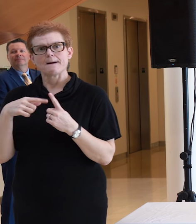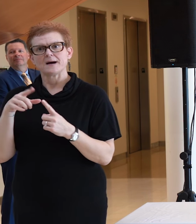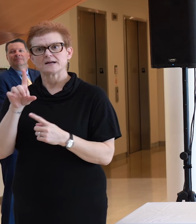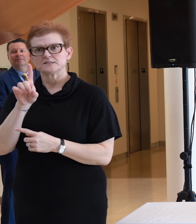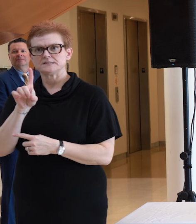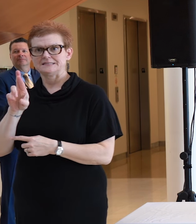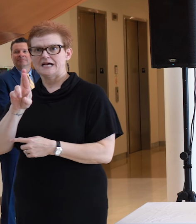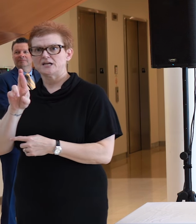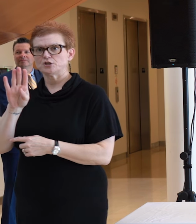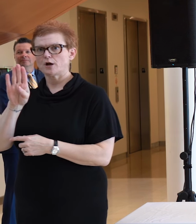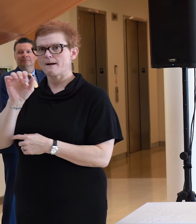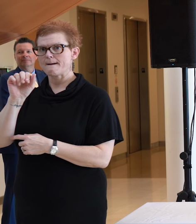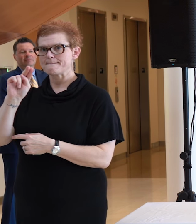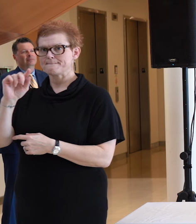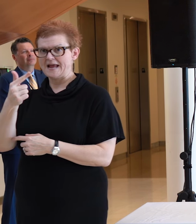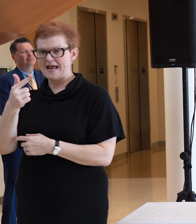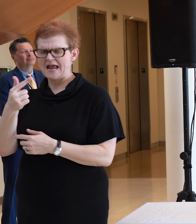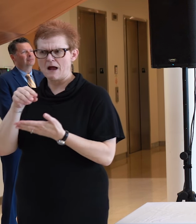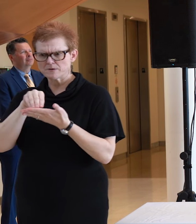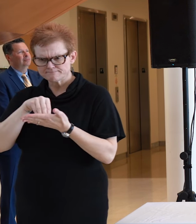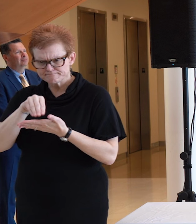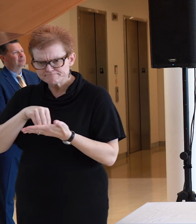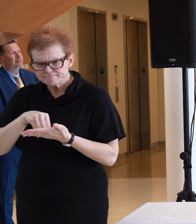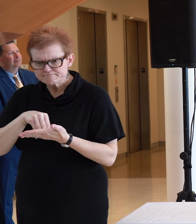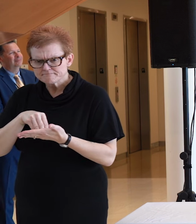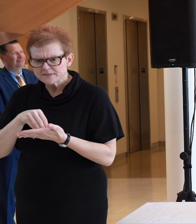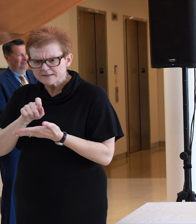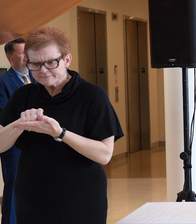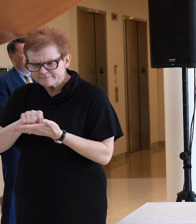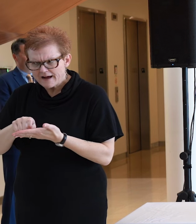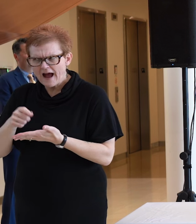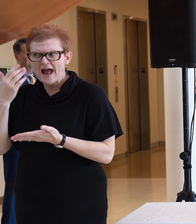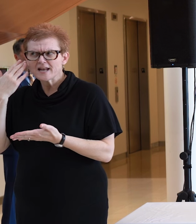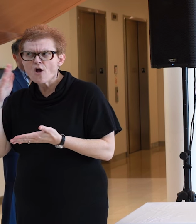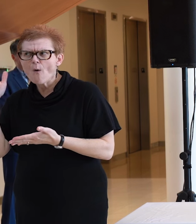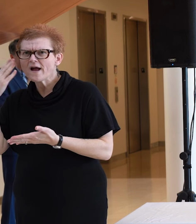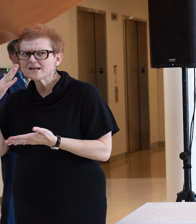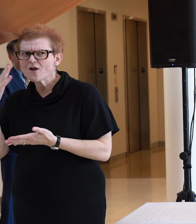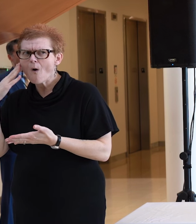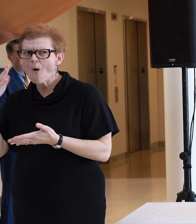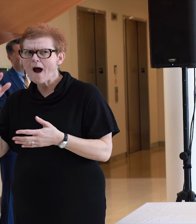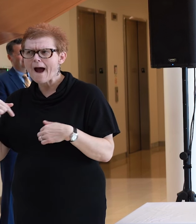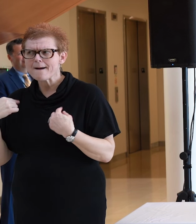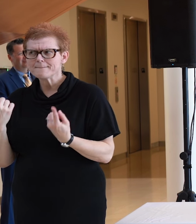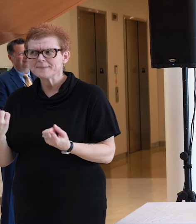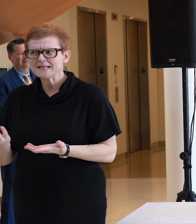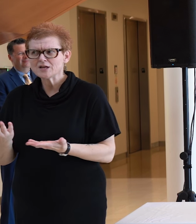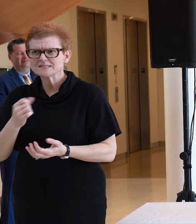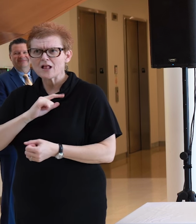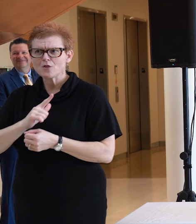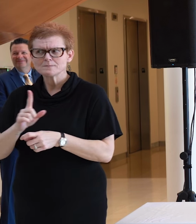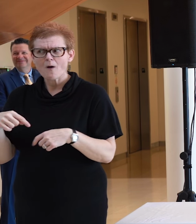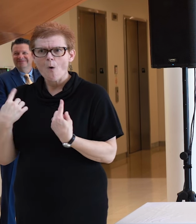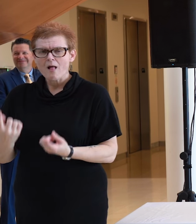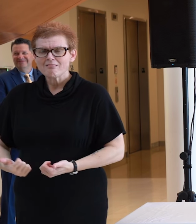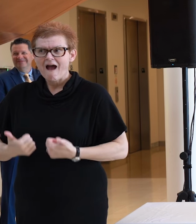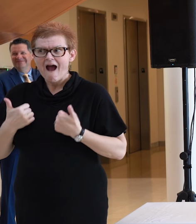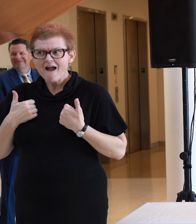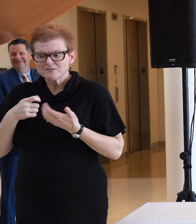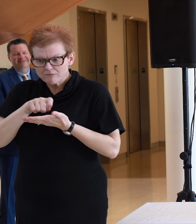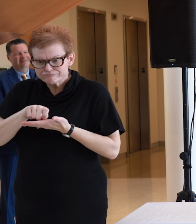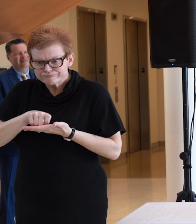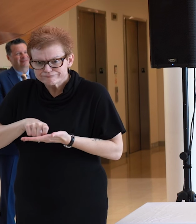Benton. And so I started taking notes, and I was like, I didn't know about this. I didn't know. I've been in St. Louis all my life. I didn't know about this. So, of course, I had my team